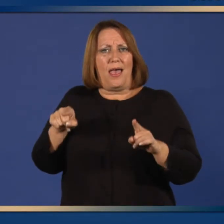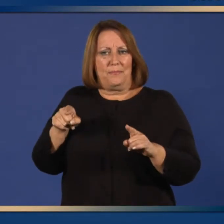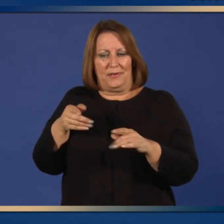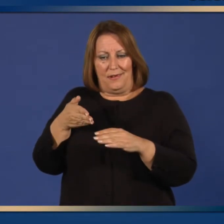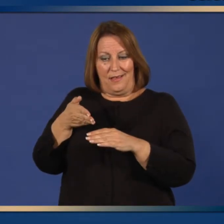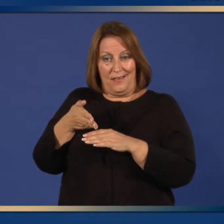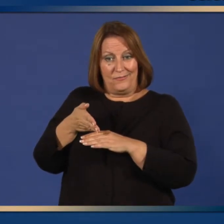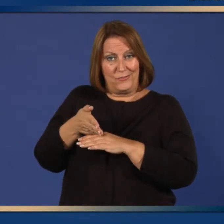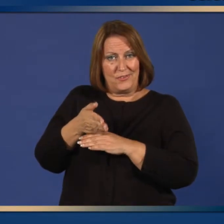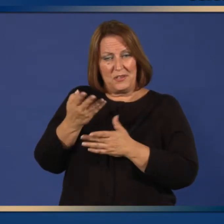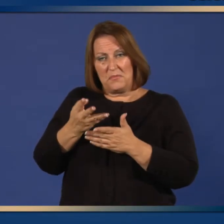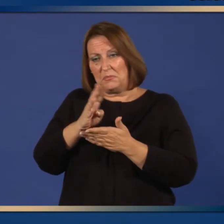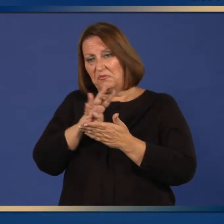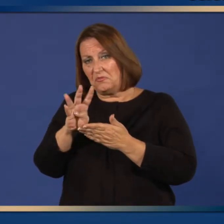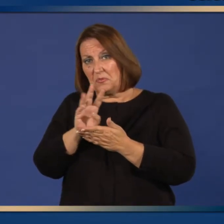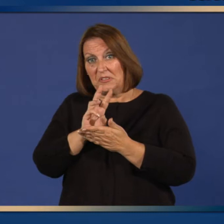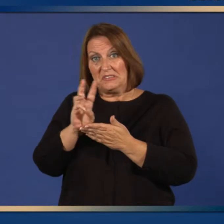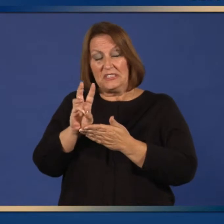complications,